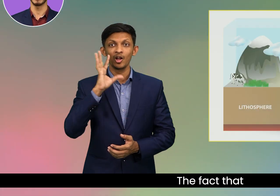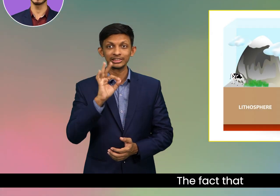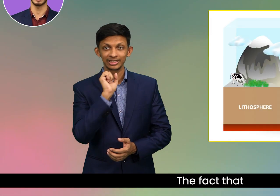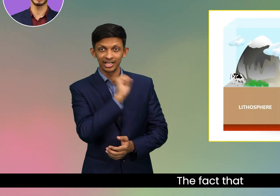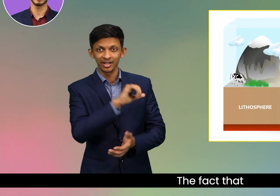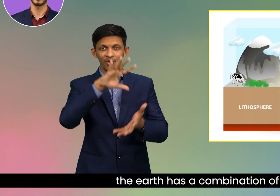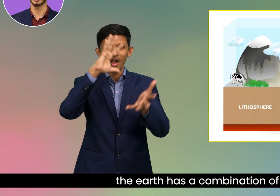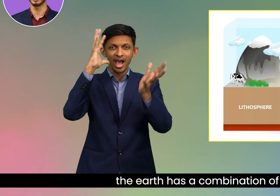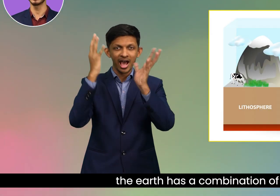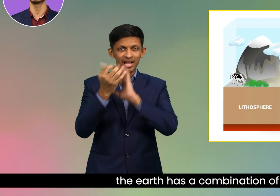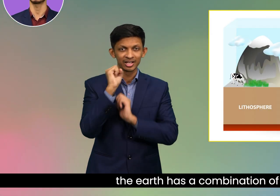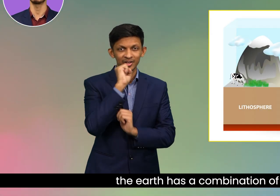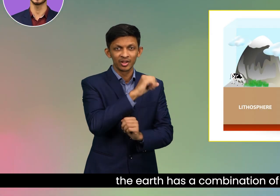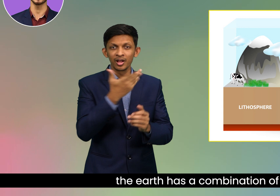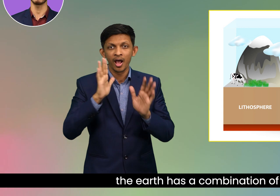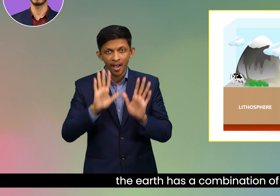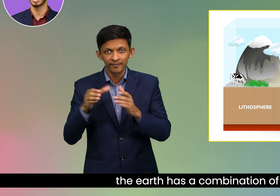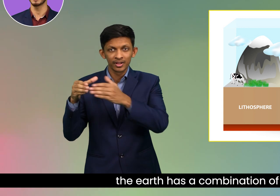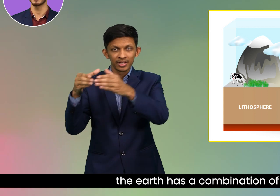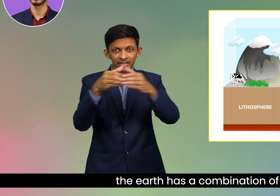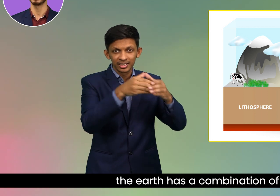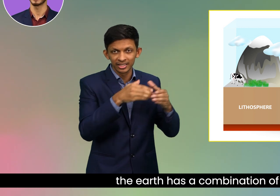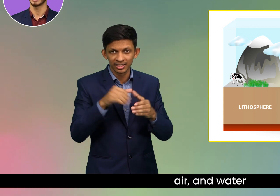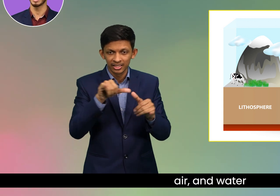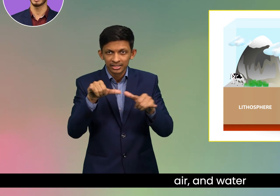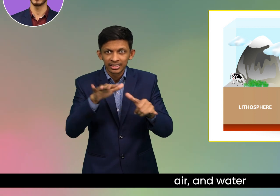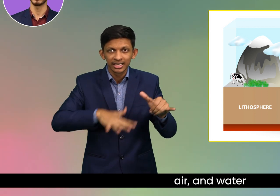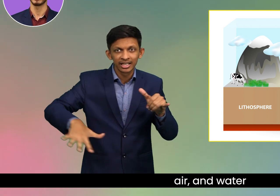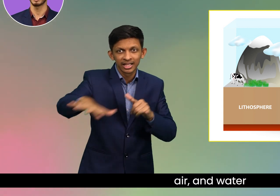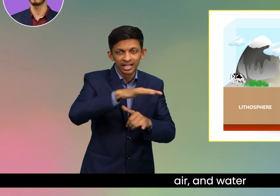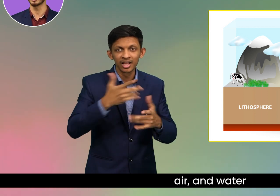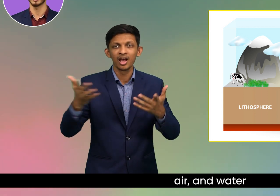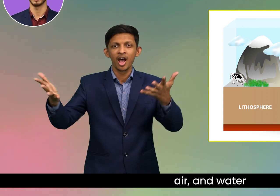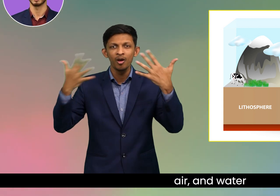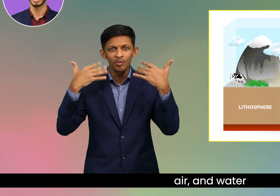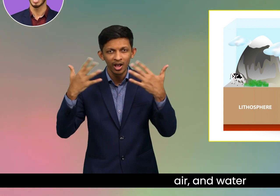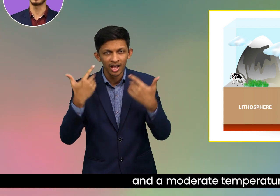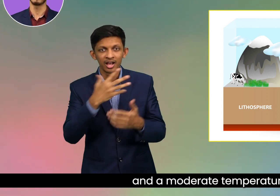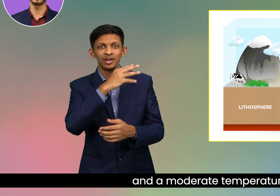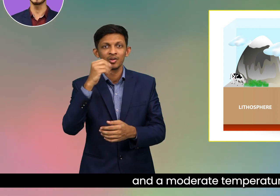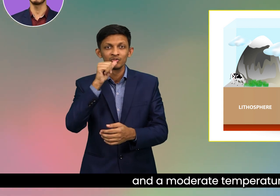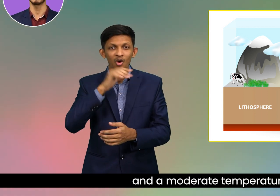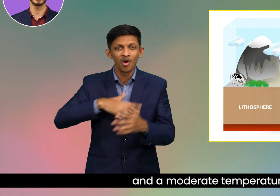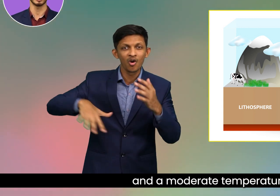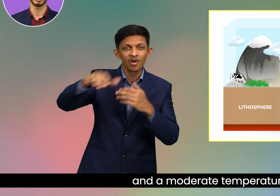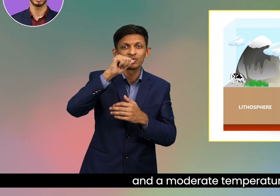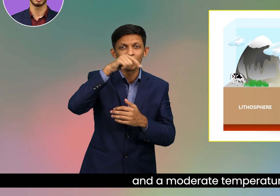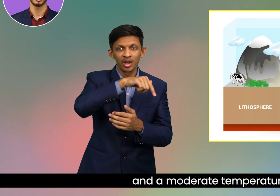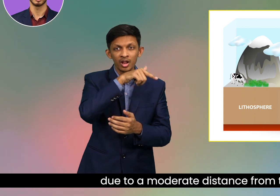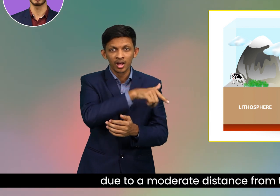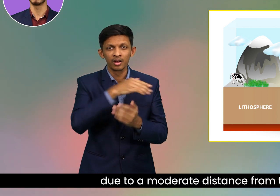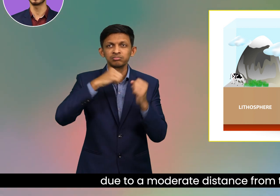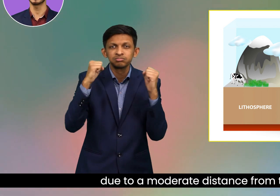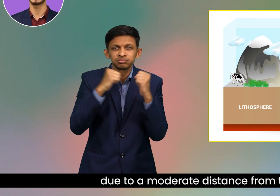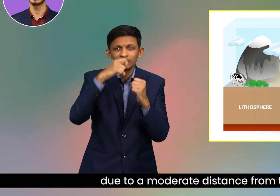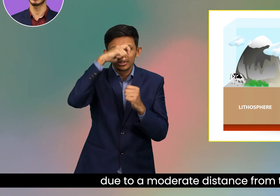The fact that the Earth has a combination of land, air, and water, and a moderate temperature